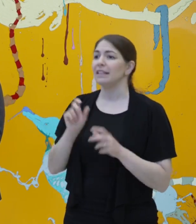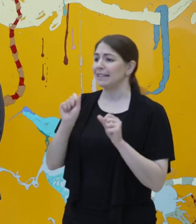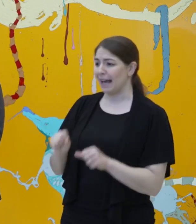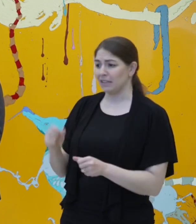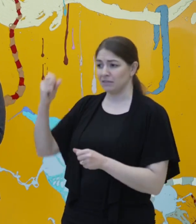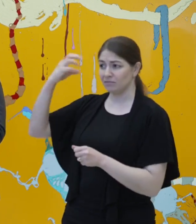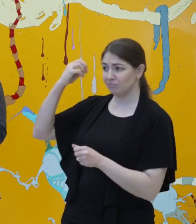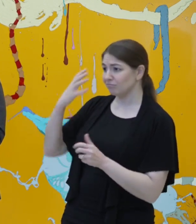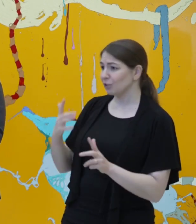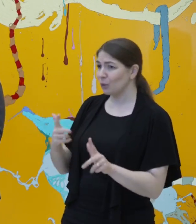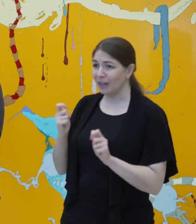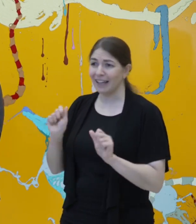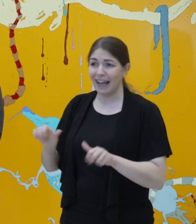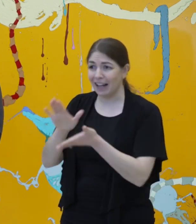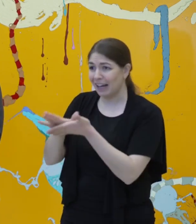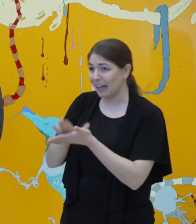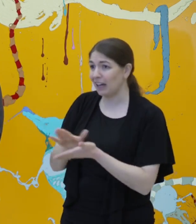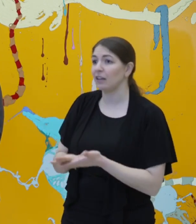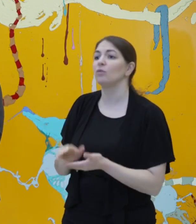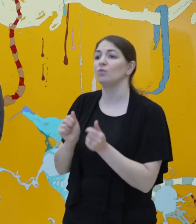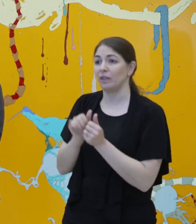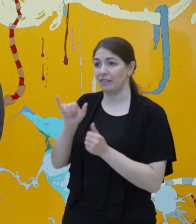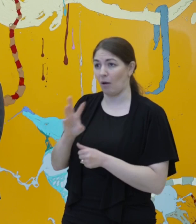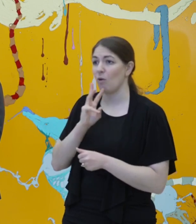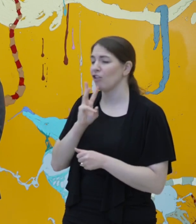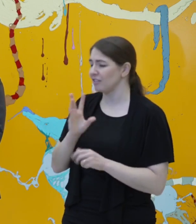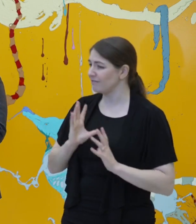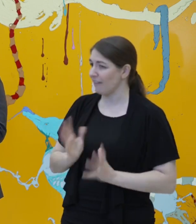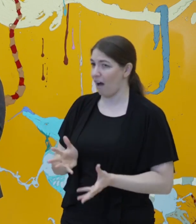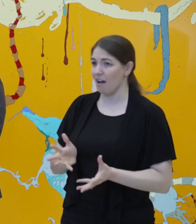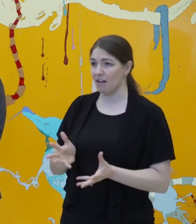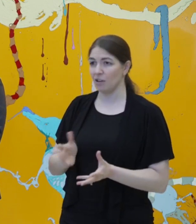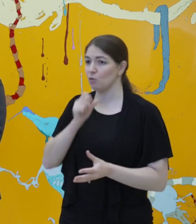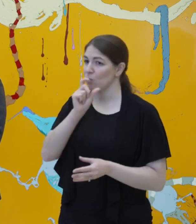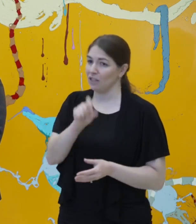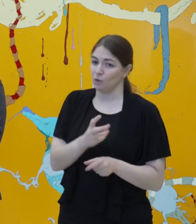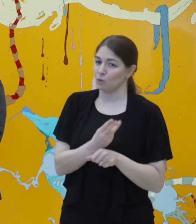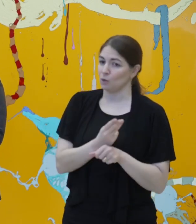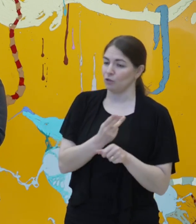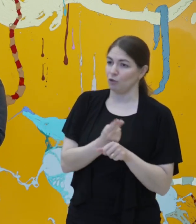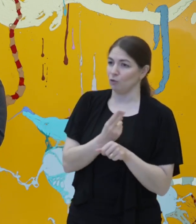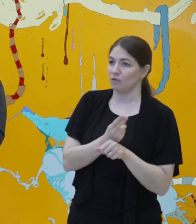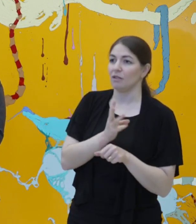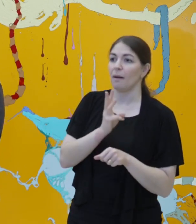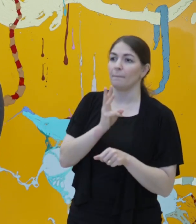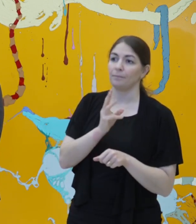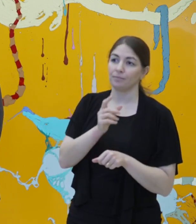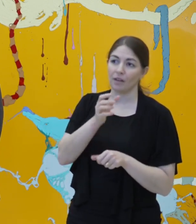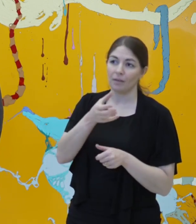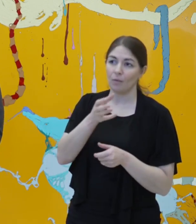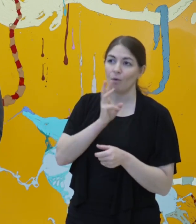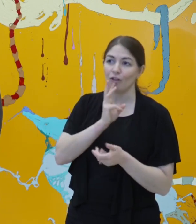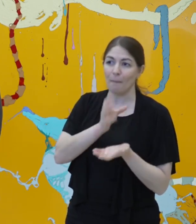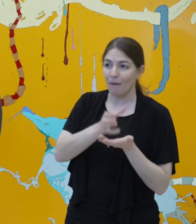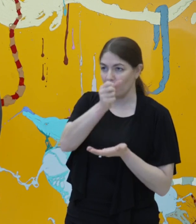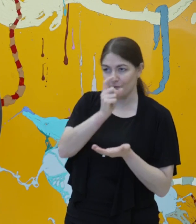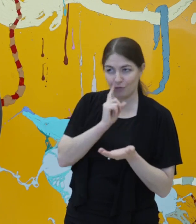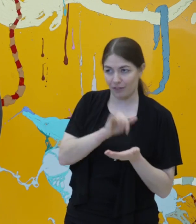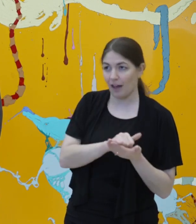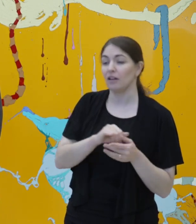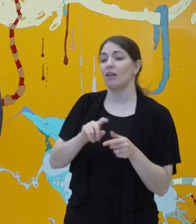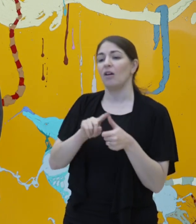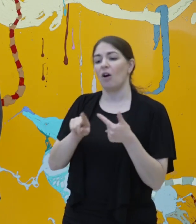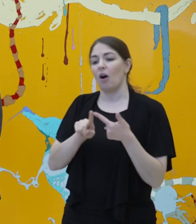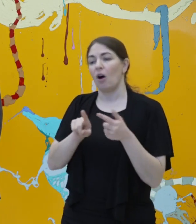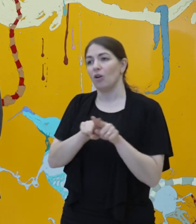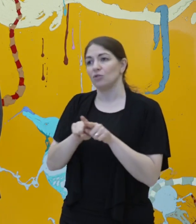get cleaned up, do that with the water that's coming through your pipes. Similarly, for washing dishes, okay to do that with the water that's